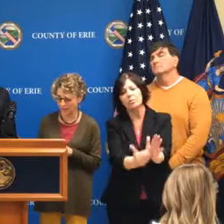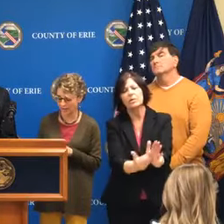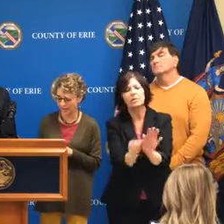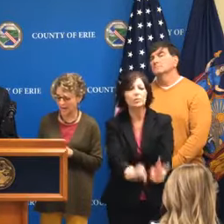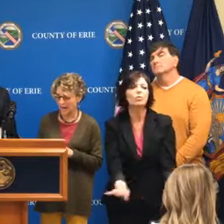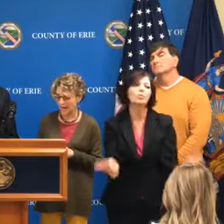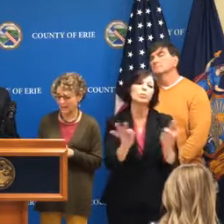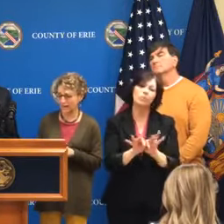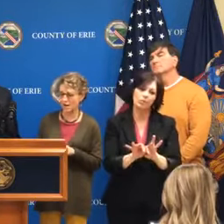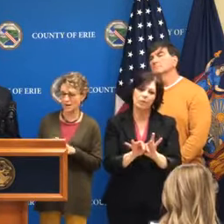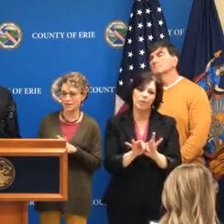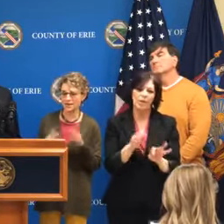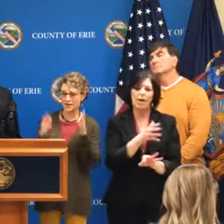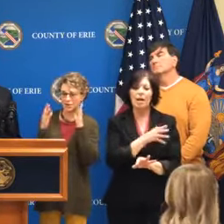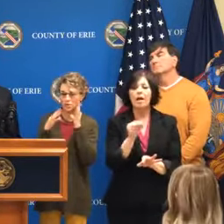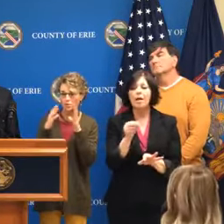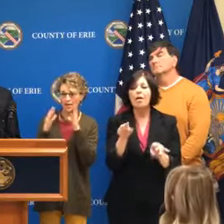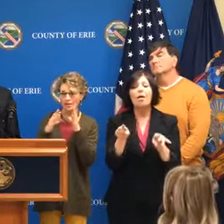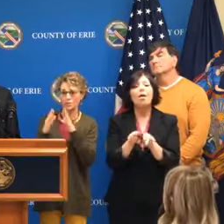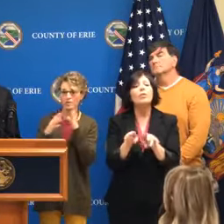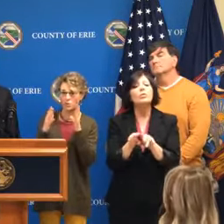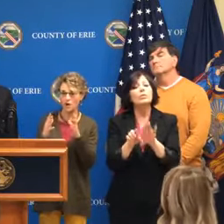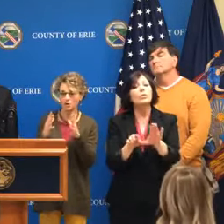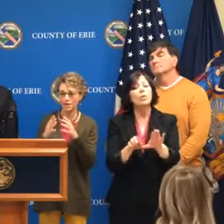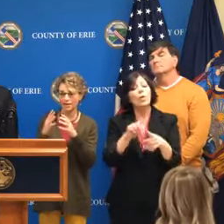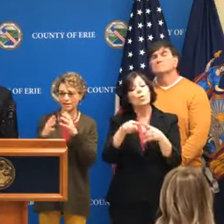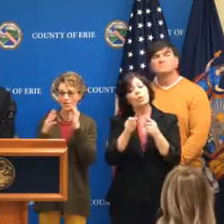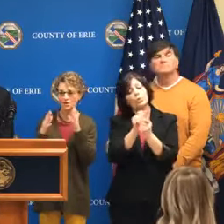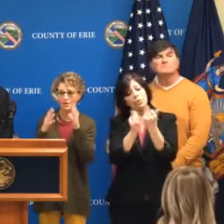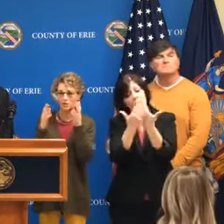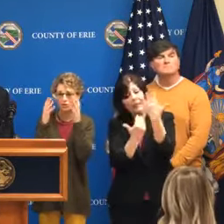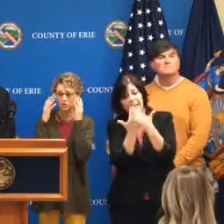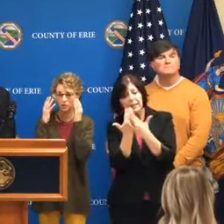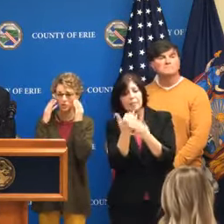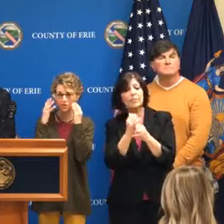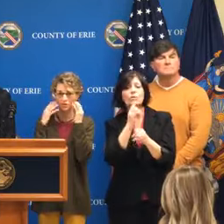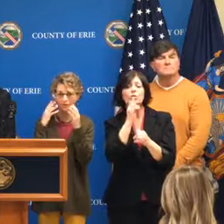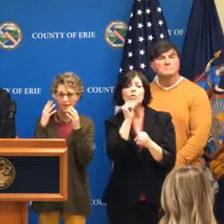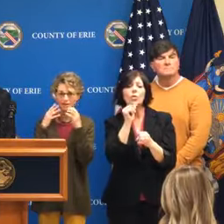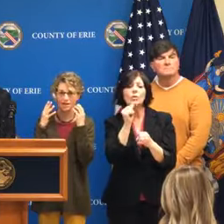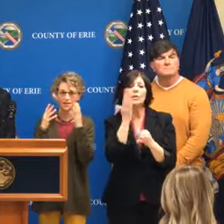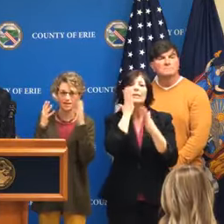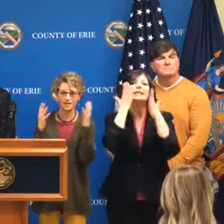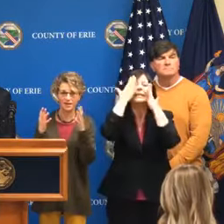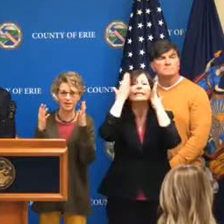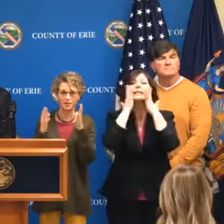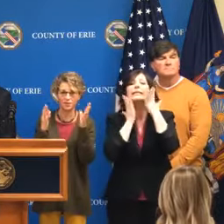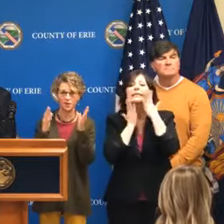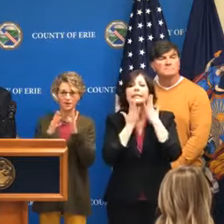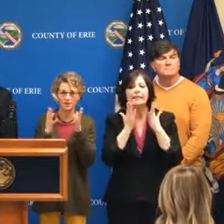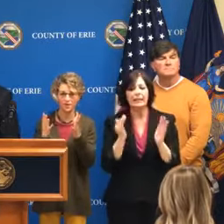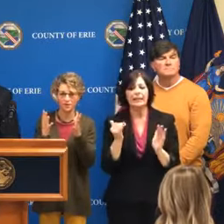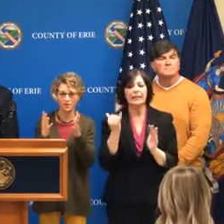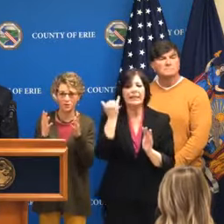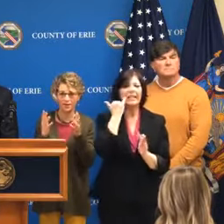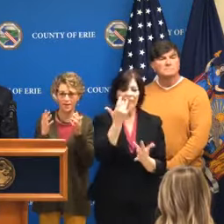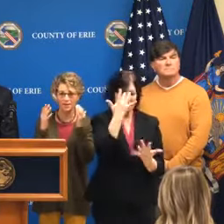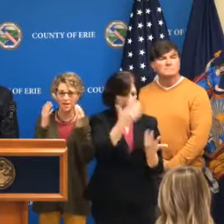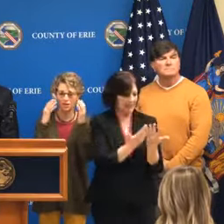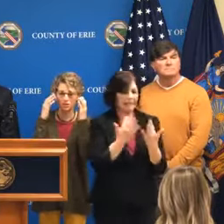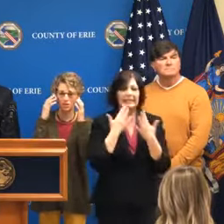wash your hands. And then when you wash your hands, also make sure you don't touch your face, because again, if you have virus